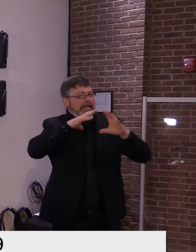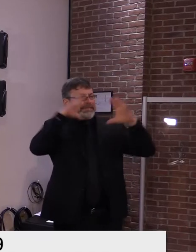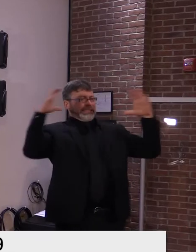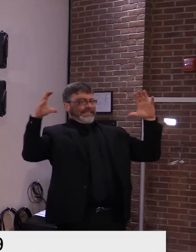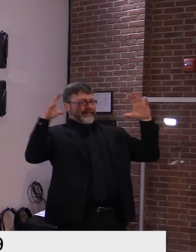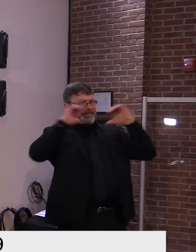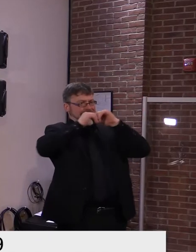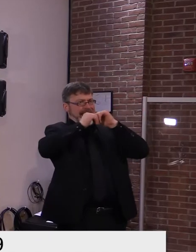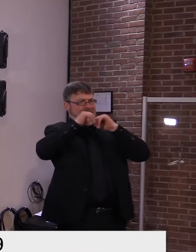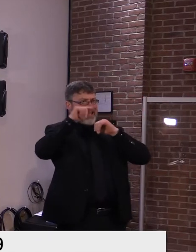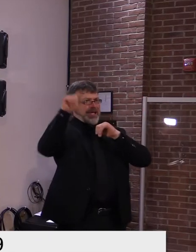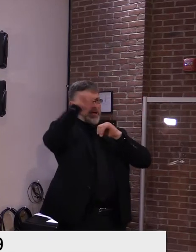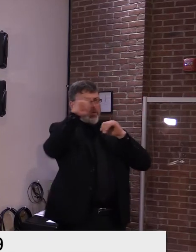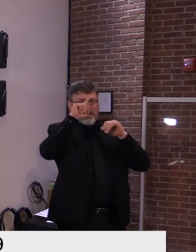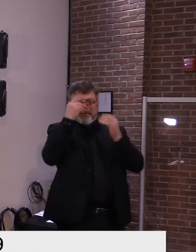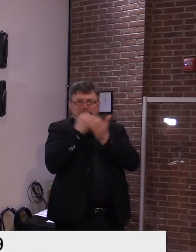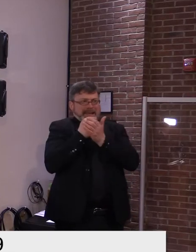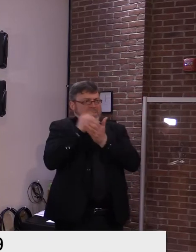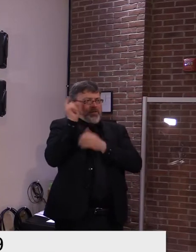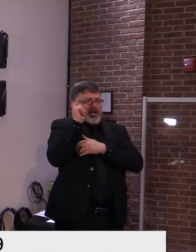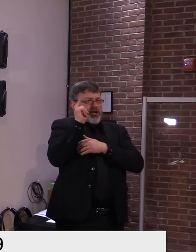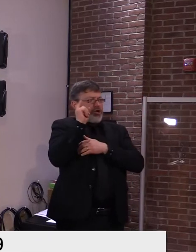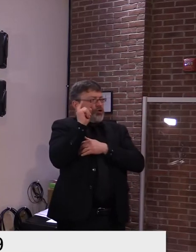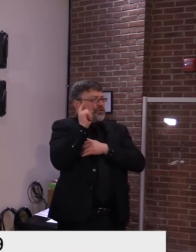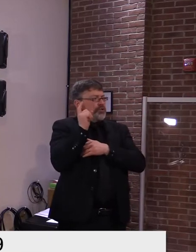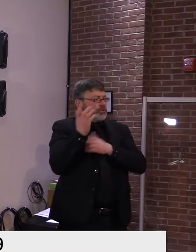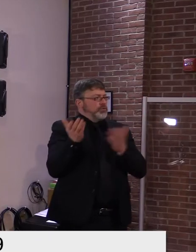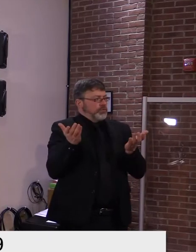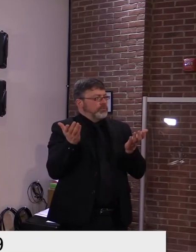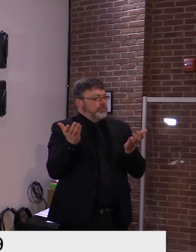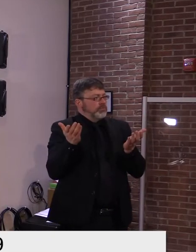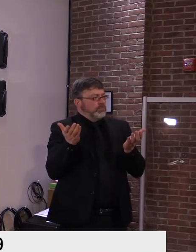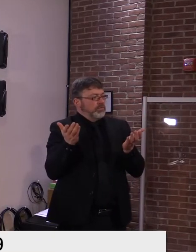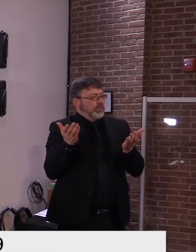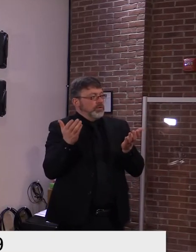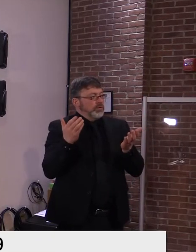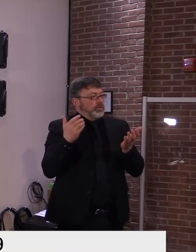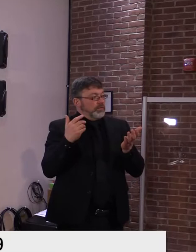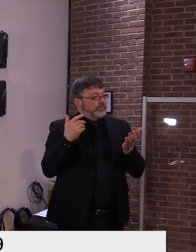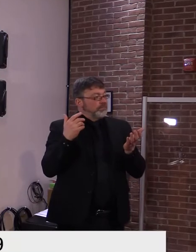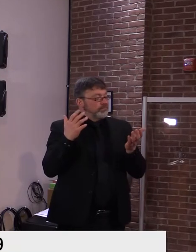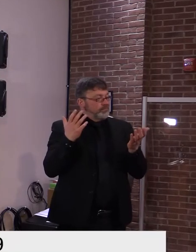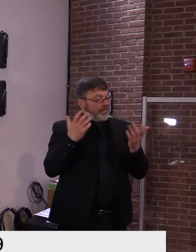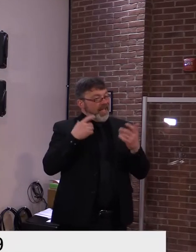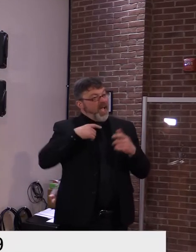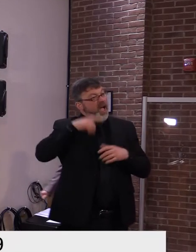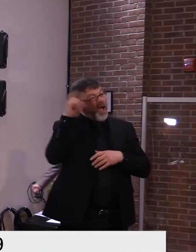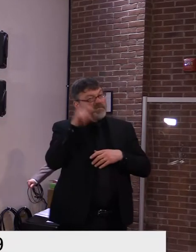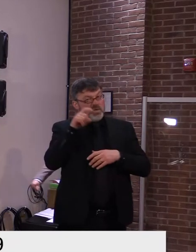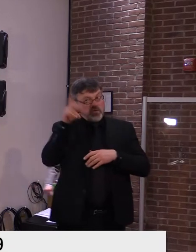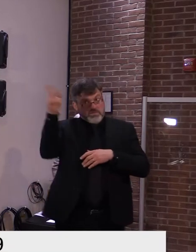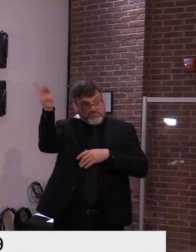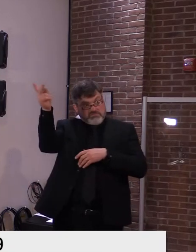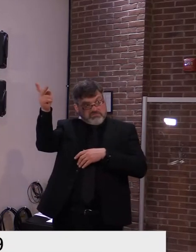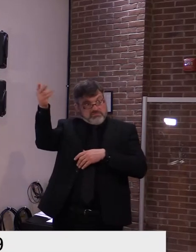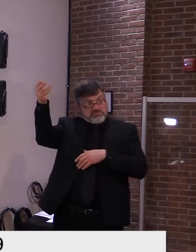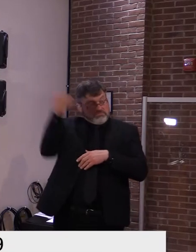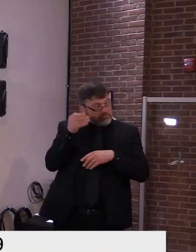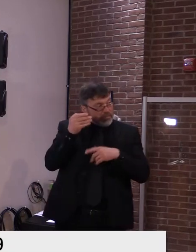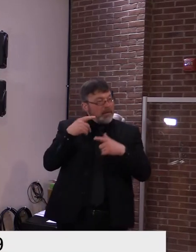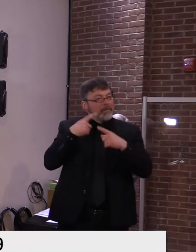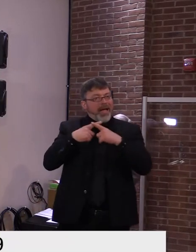Again, when you're, when the majority party is faced with this much pushback from their